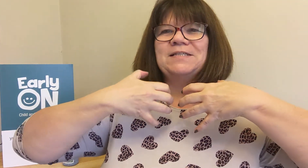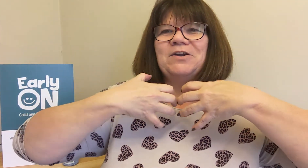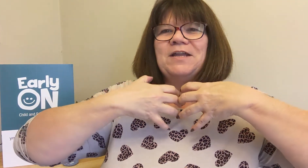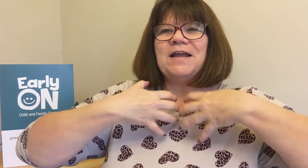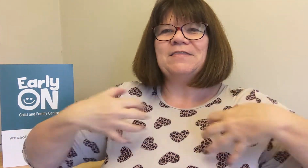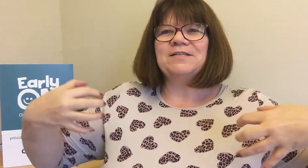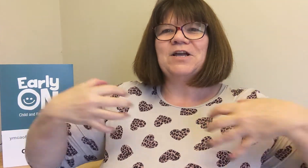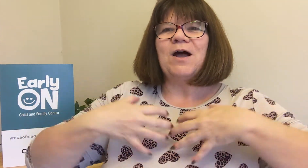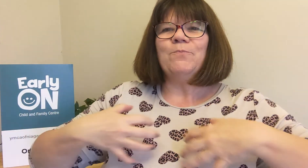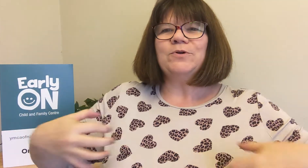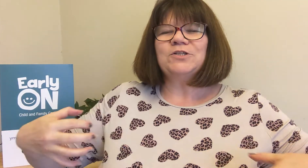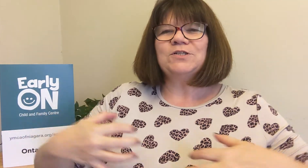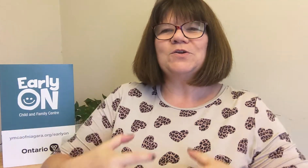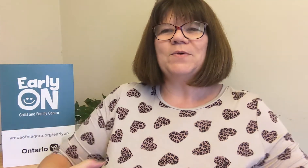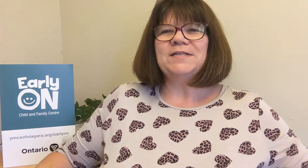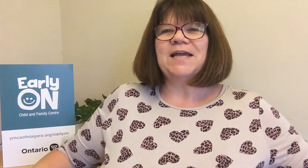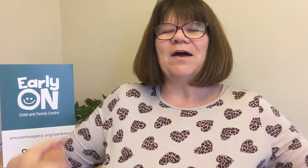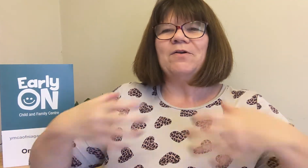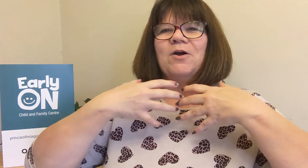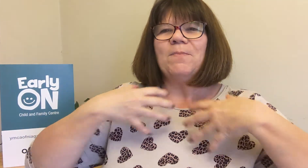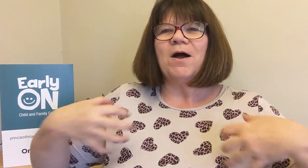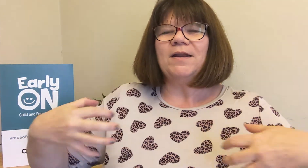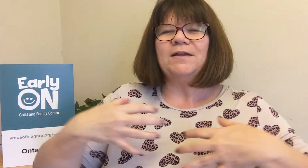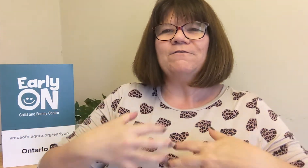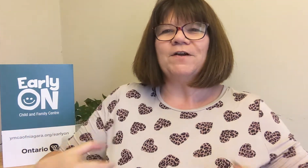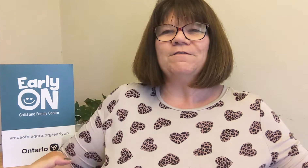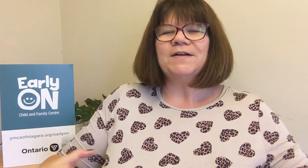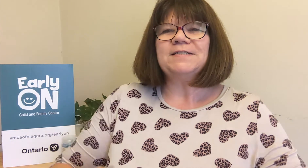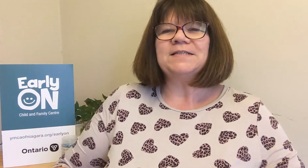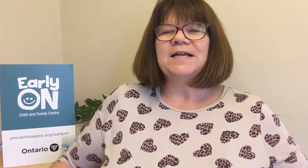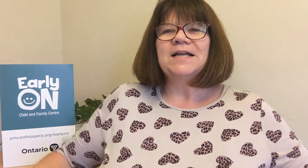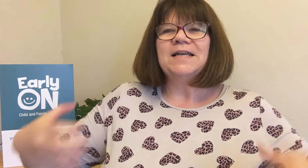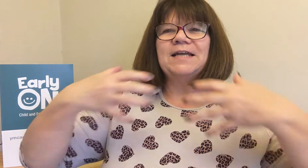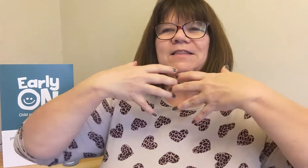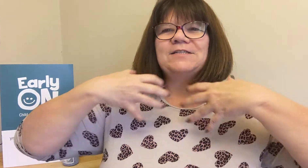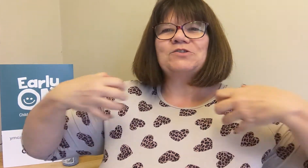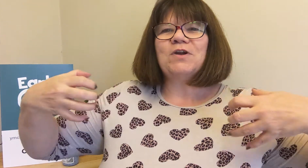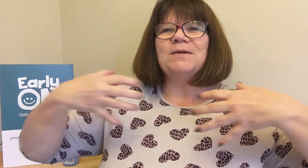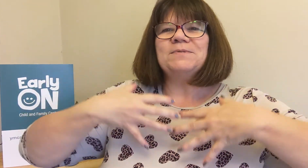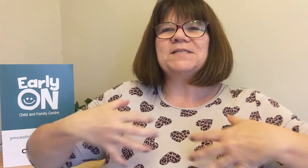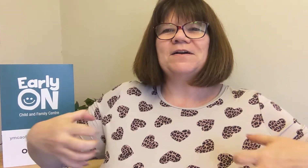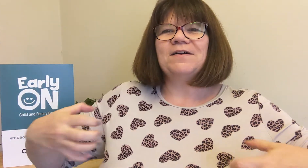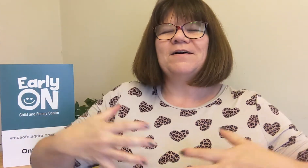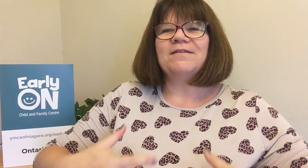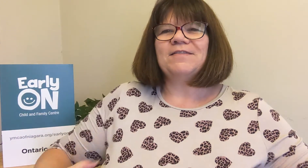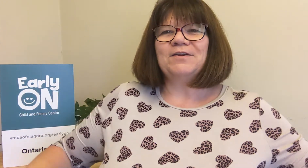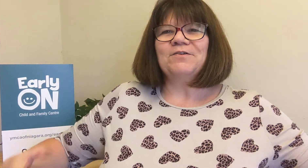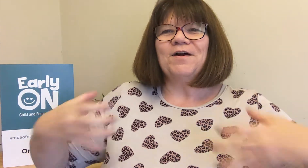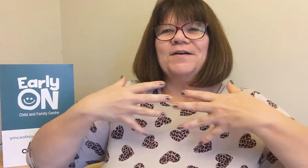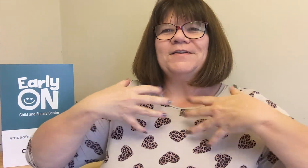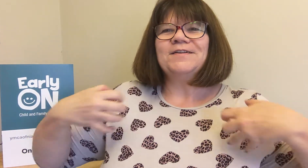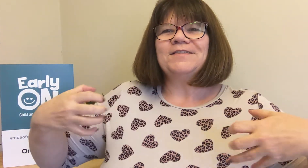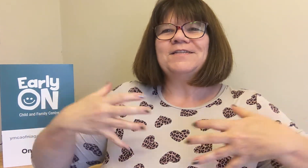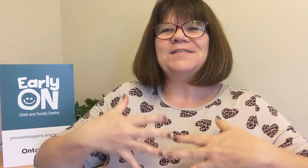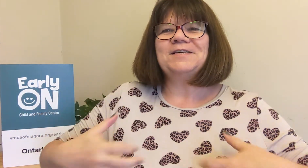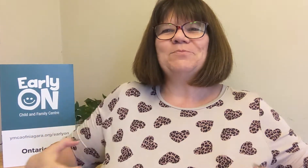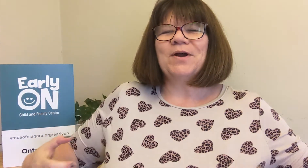starting at the top we're just going down our body in front of us like the stripes that are on the zebra.